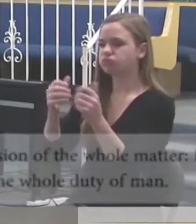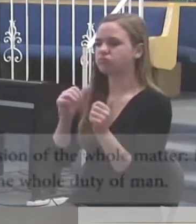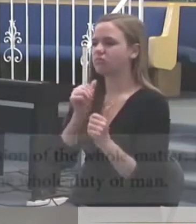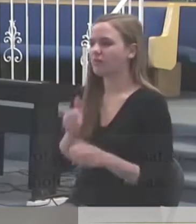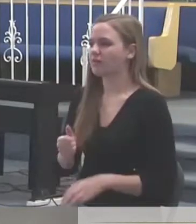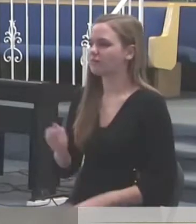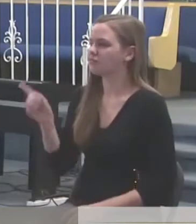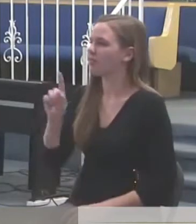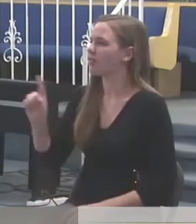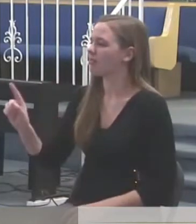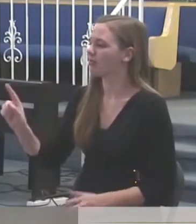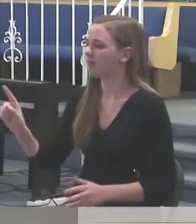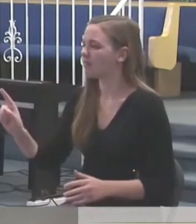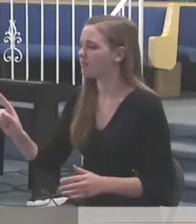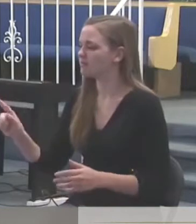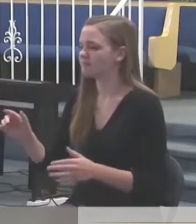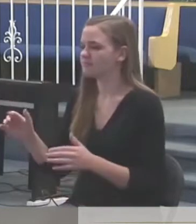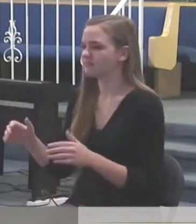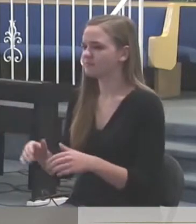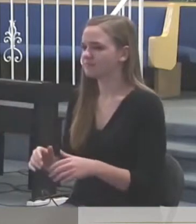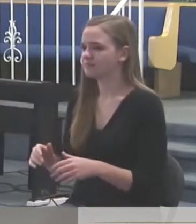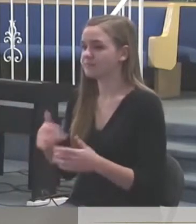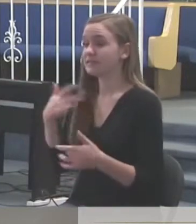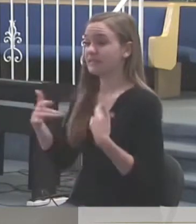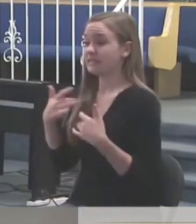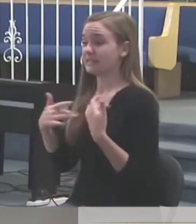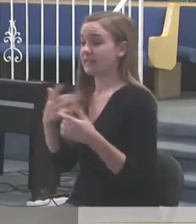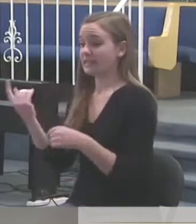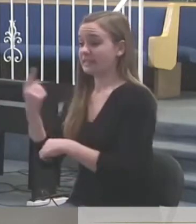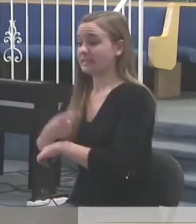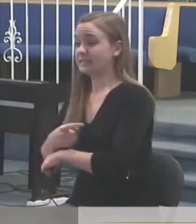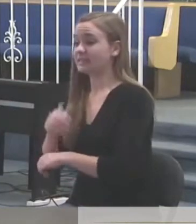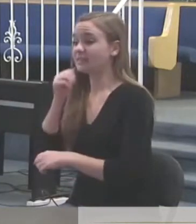Jesus today, and you ain't caring nothing about him tomorrow.